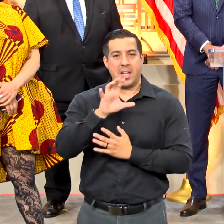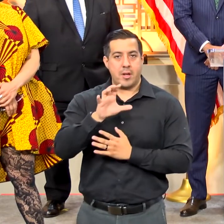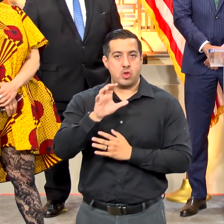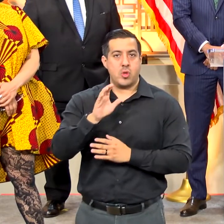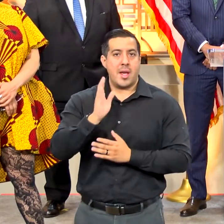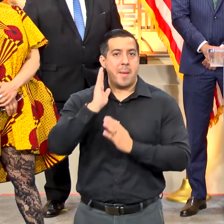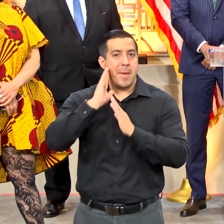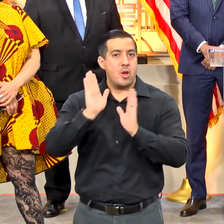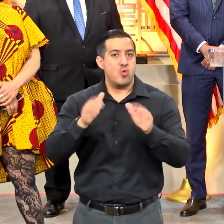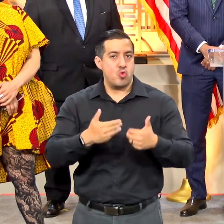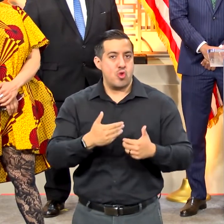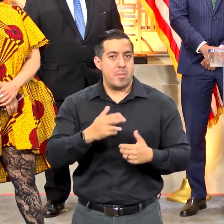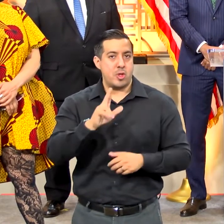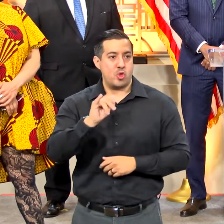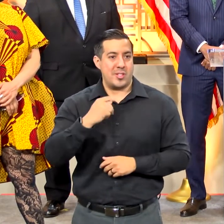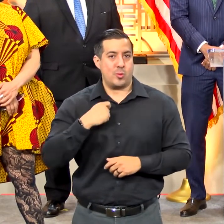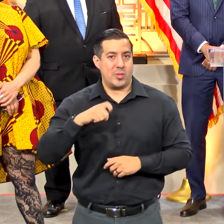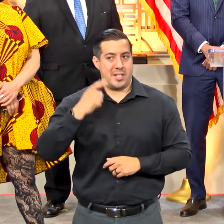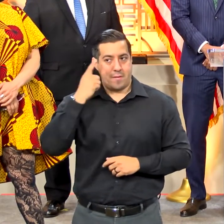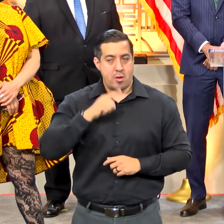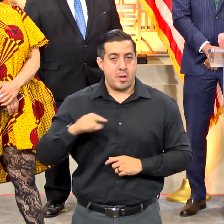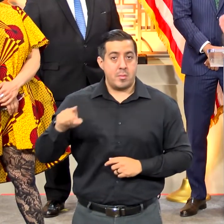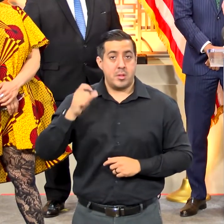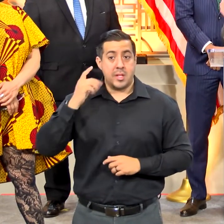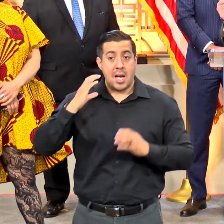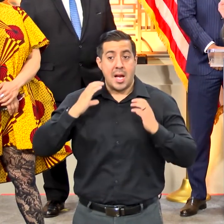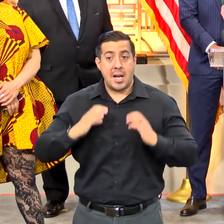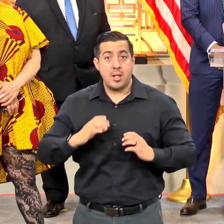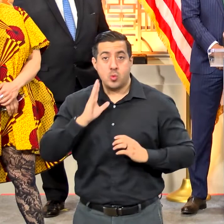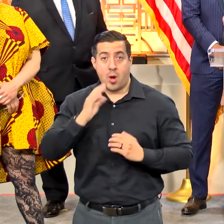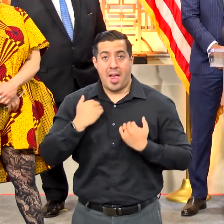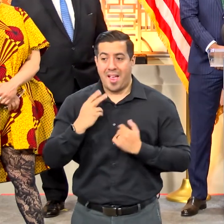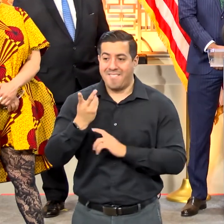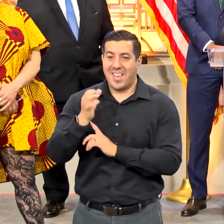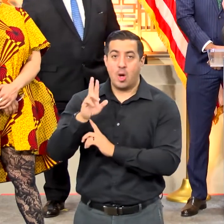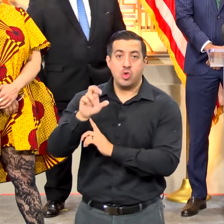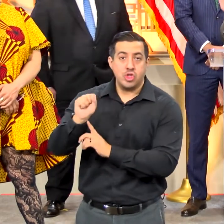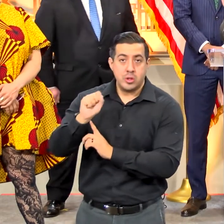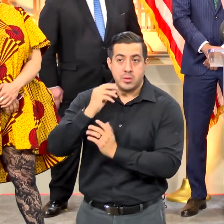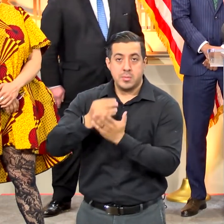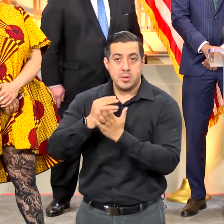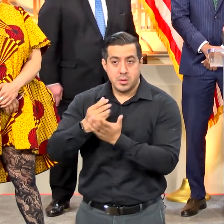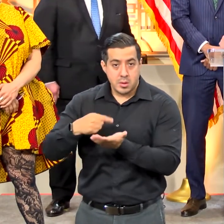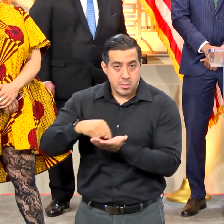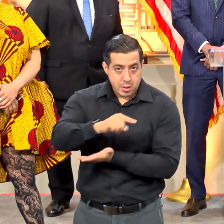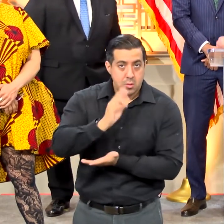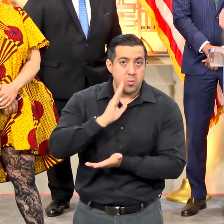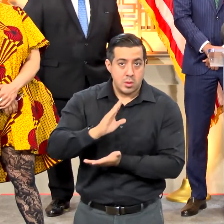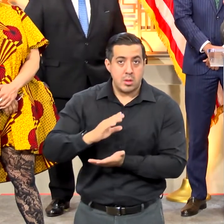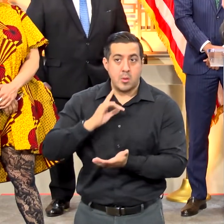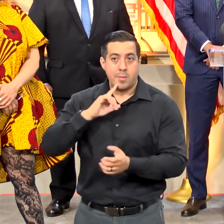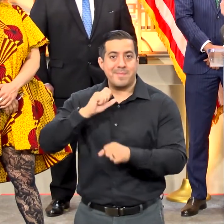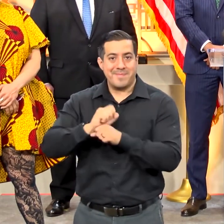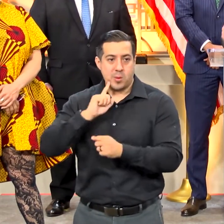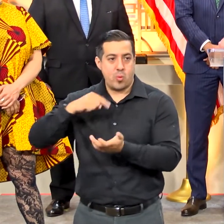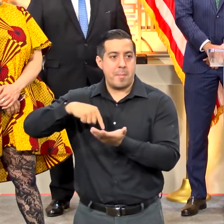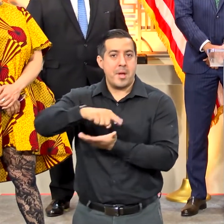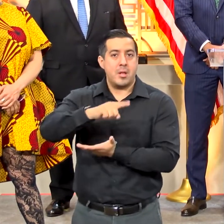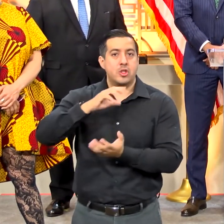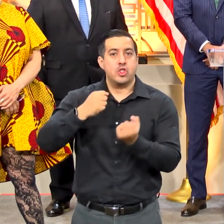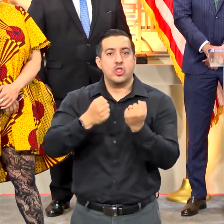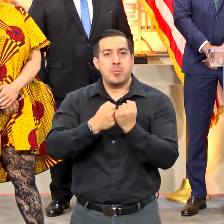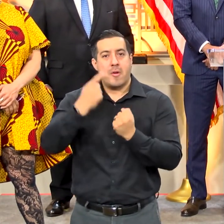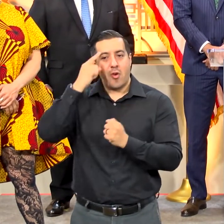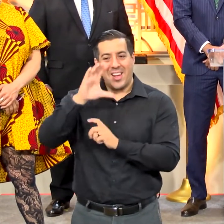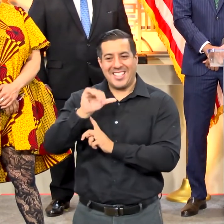units for our clients. And these clients come holding vouchers and holding with guaranteed payments. They come with support for